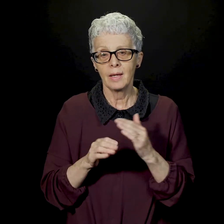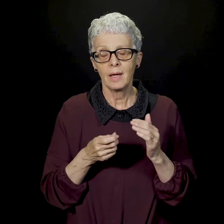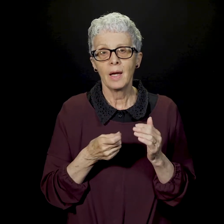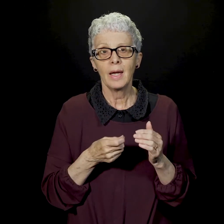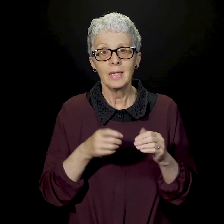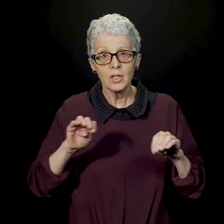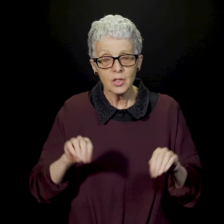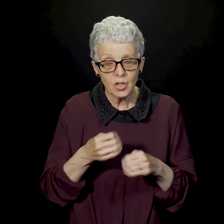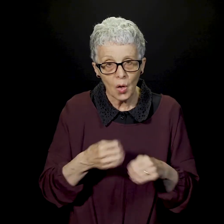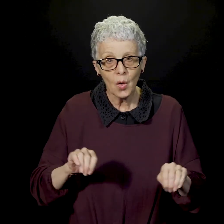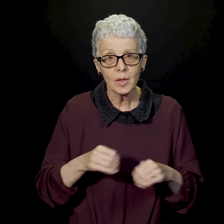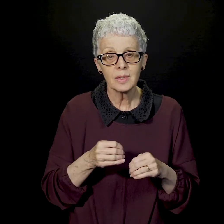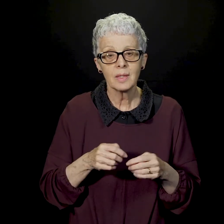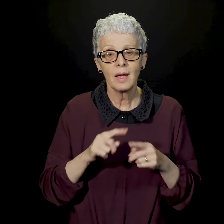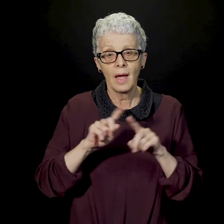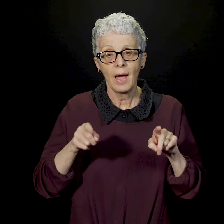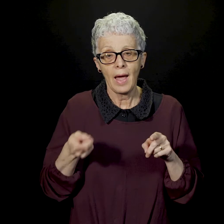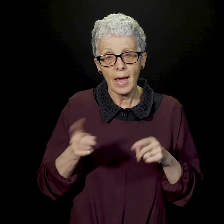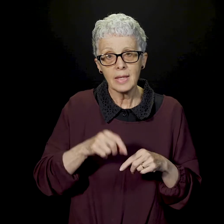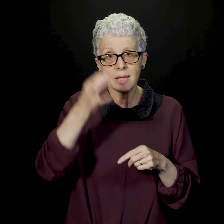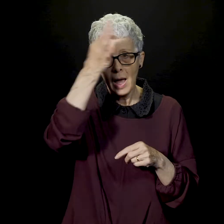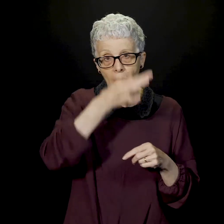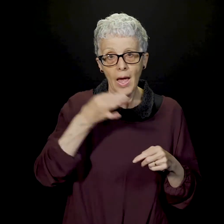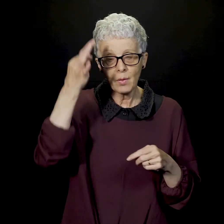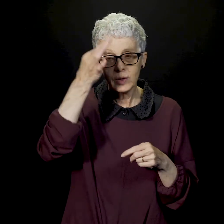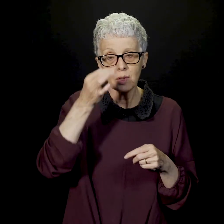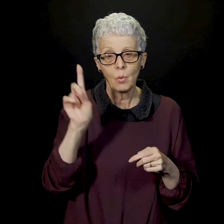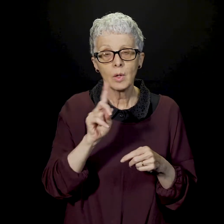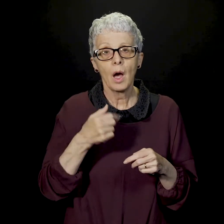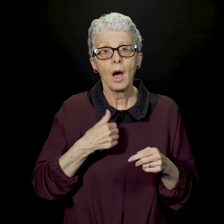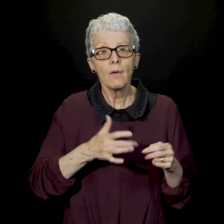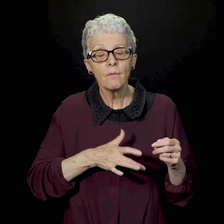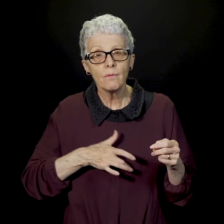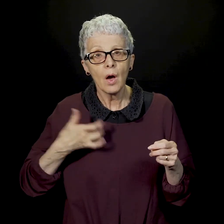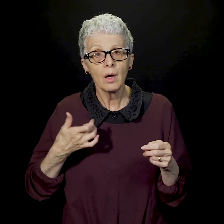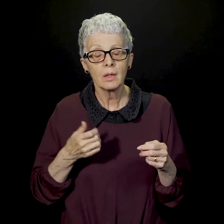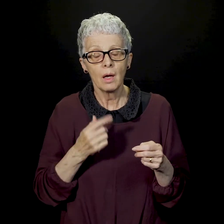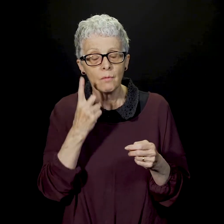and songs and hours. And what I found so inspiring when I